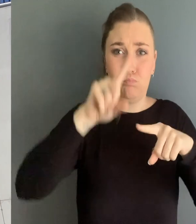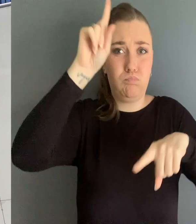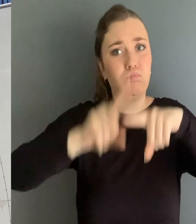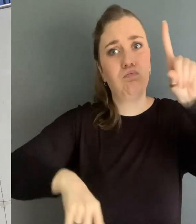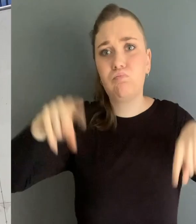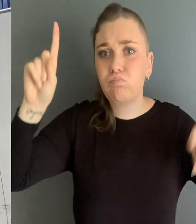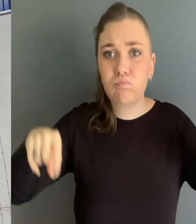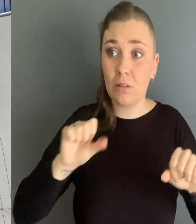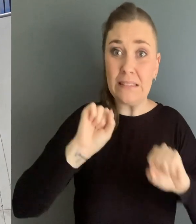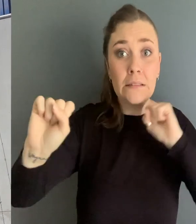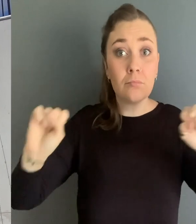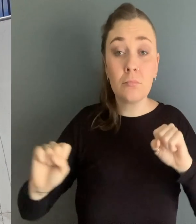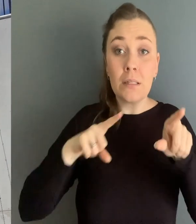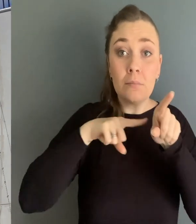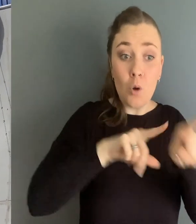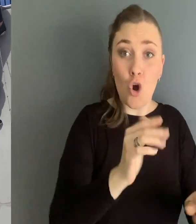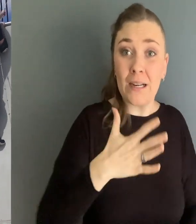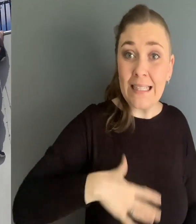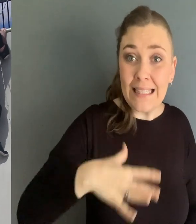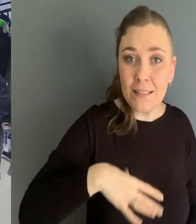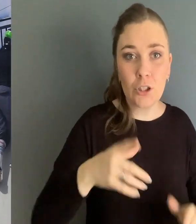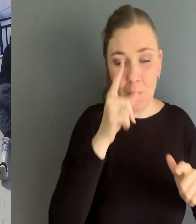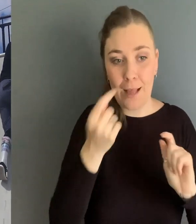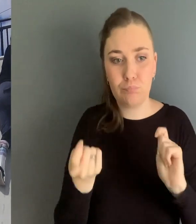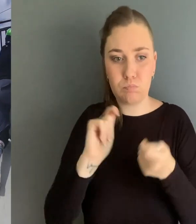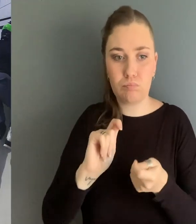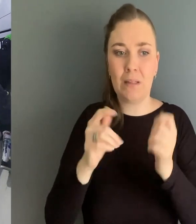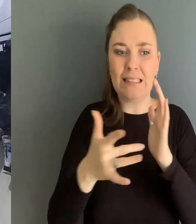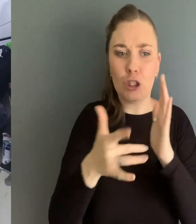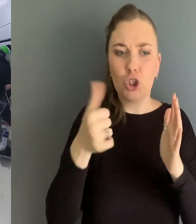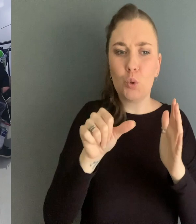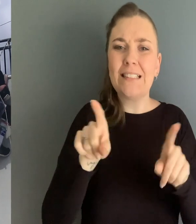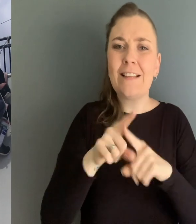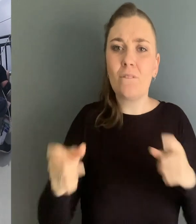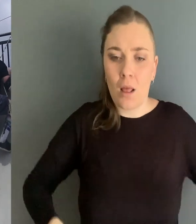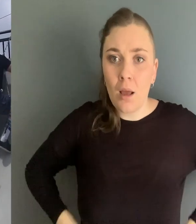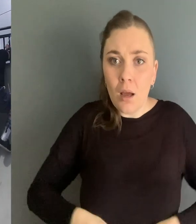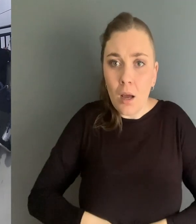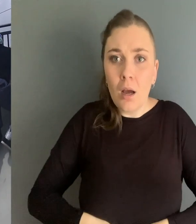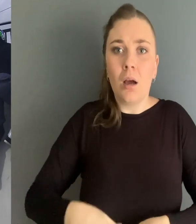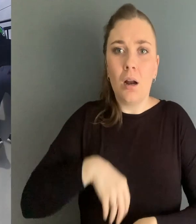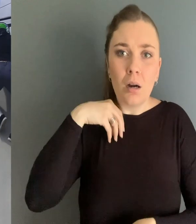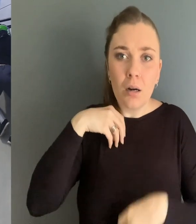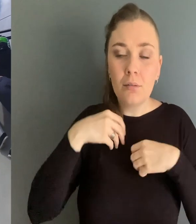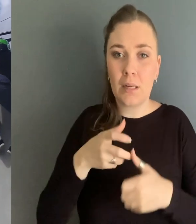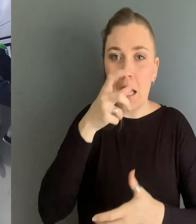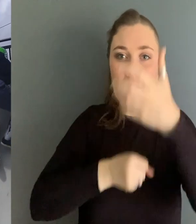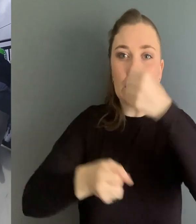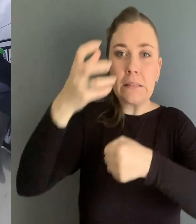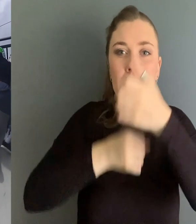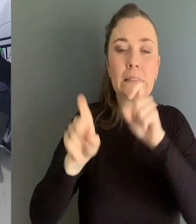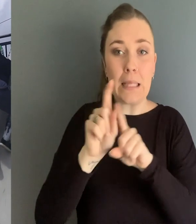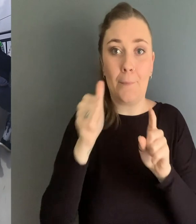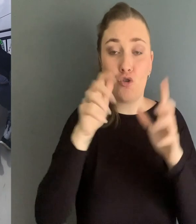depending on a person's needs you would adapt this technique by using a climbing harness and a pulley and they'd climb up just like a tree